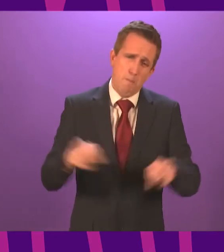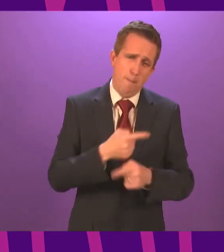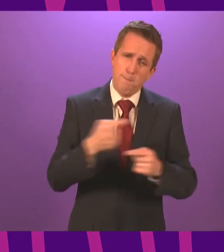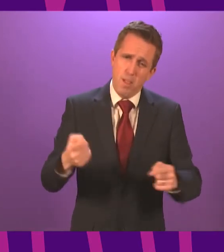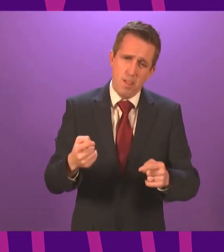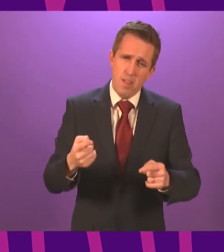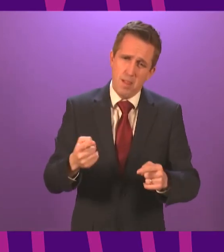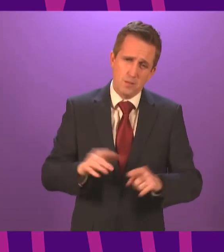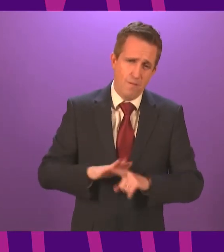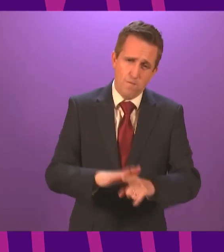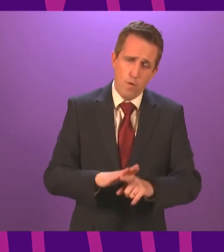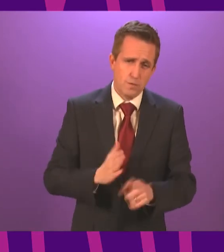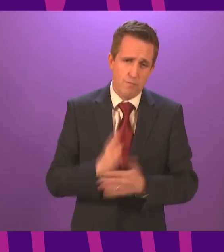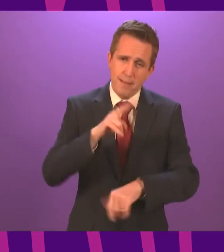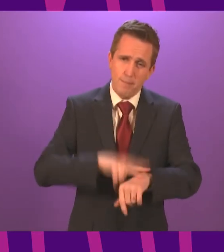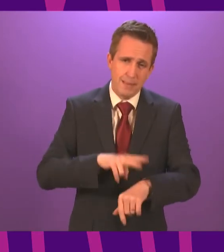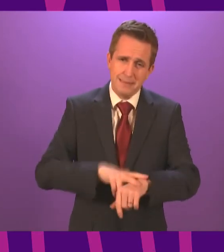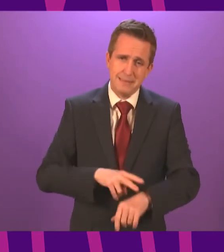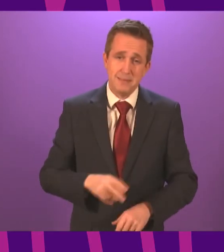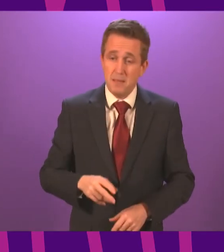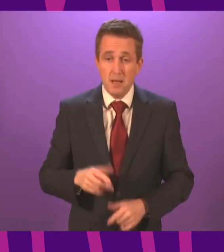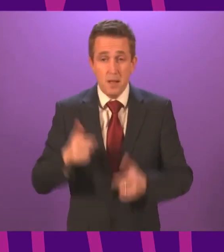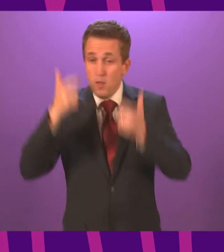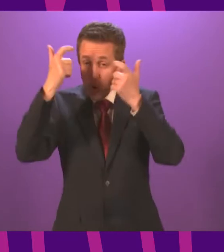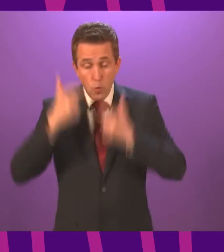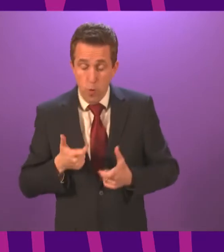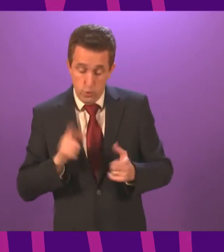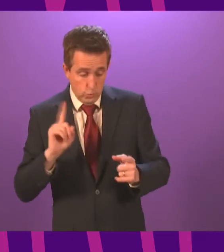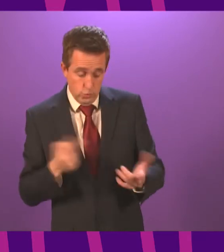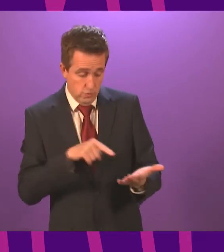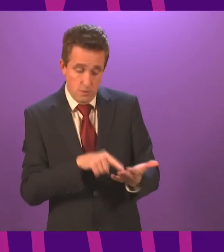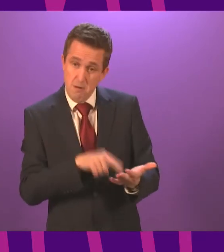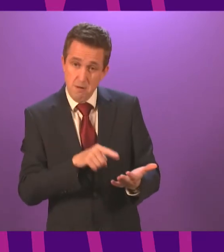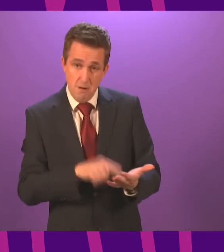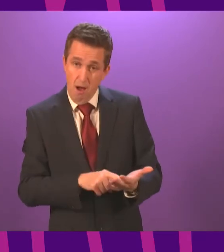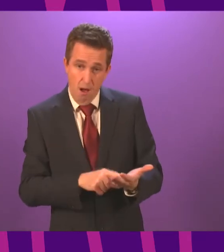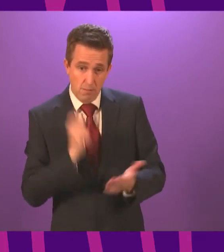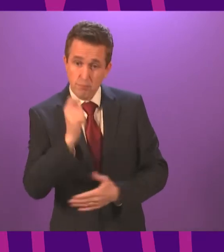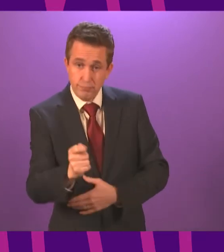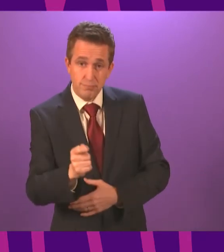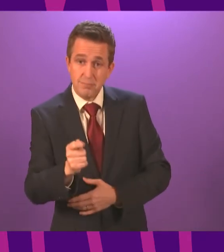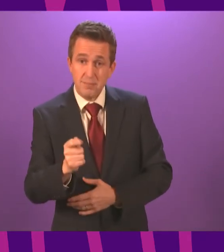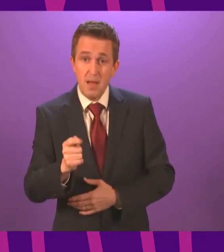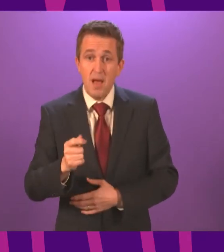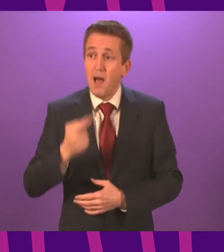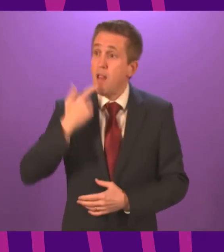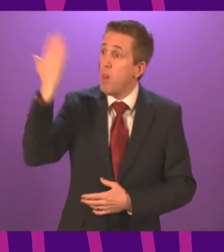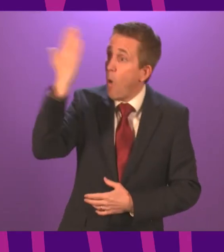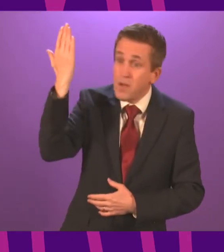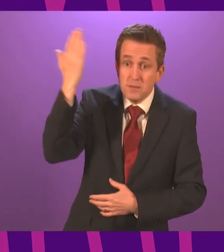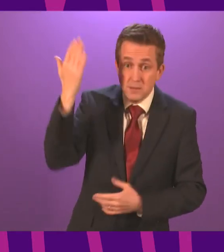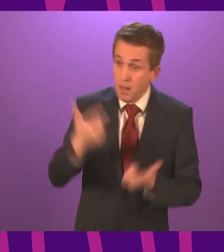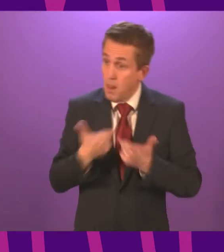the police. It's unenforceable in any court of law, and any self-respecting lawyer, and there are lots here in the